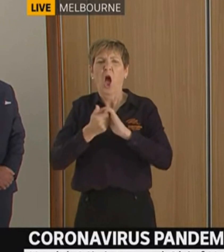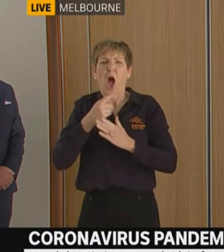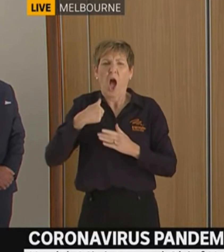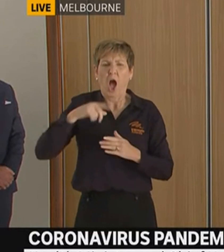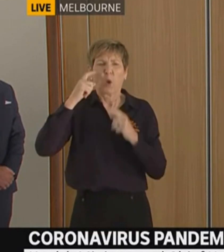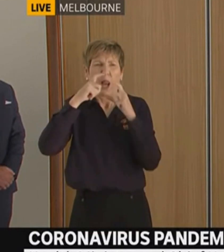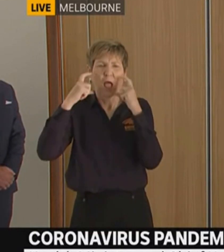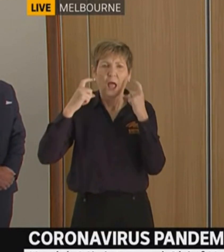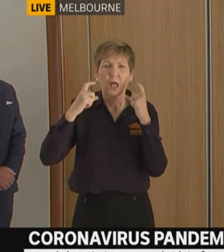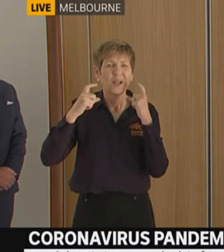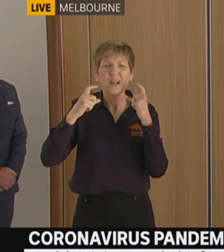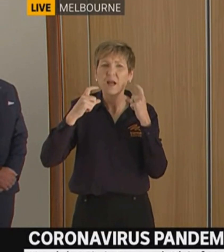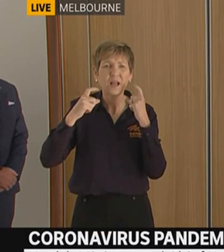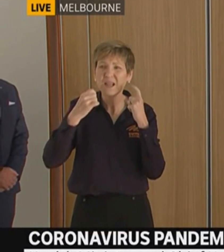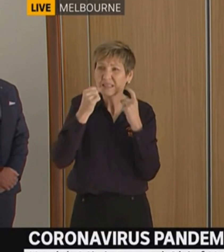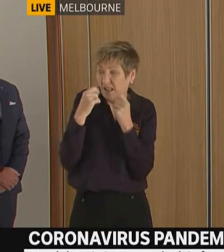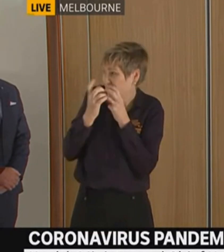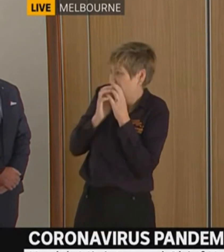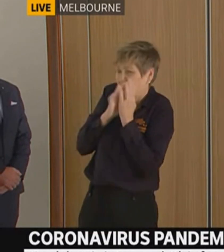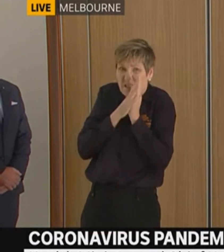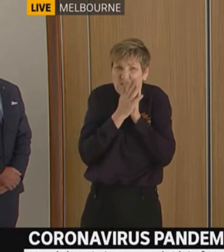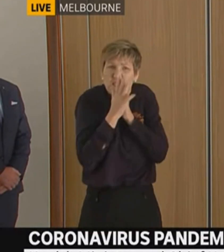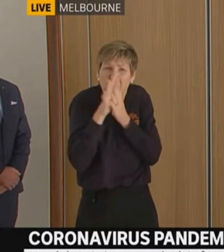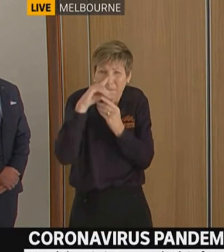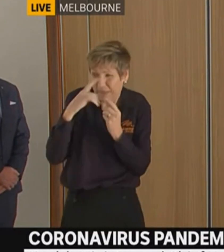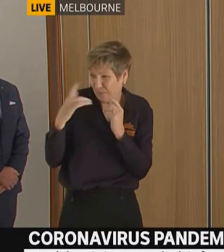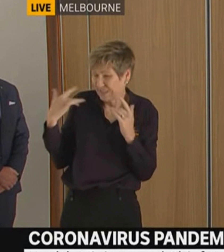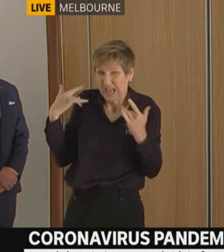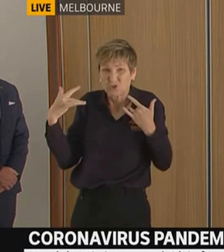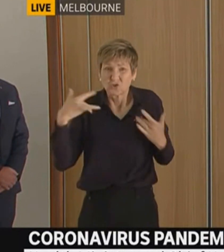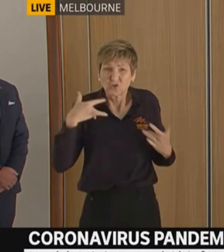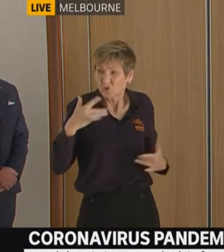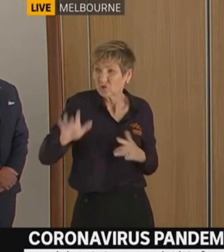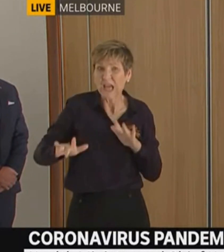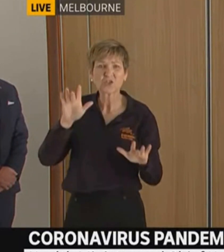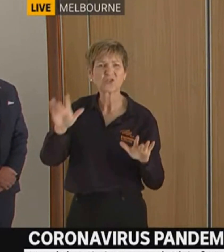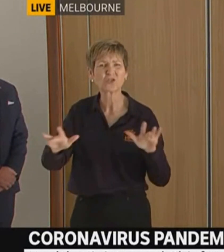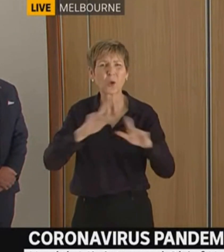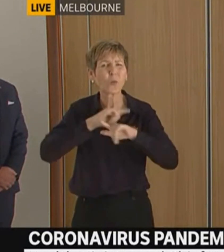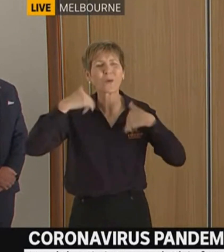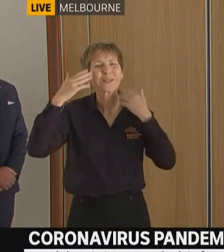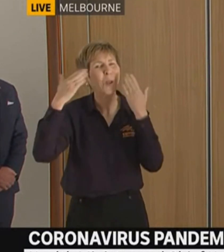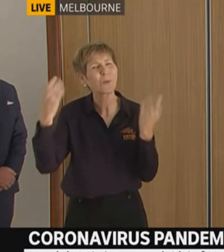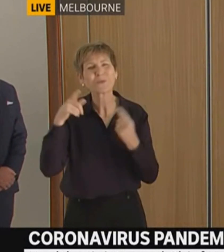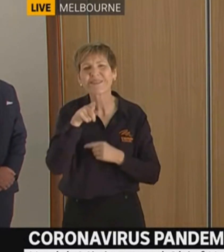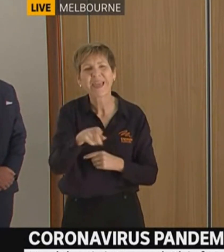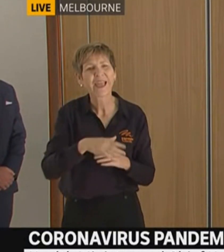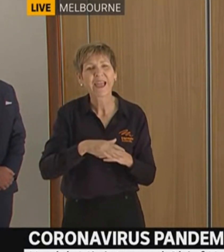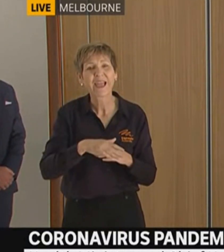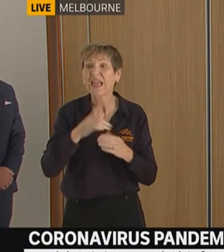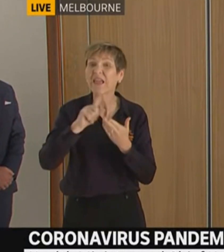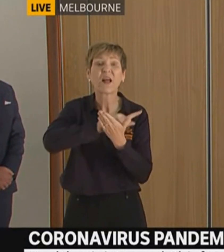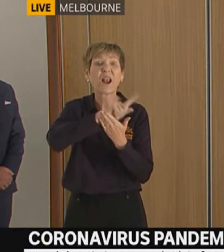dangerous because people can't really keep apart. They can't stop touching each other. We don't know who is there. We can't contact